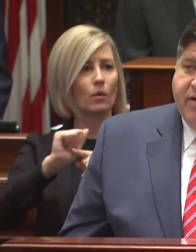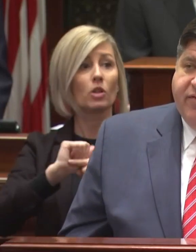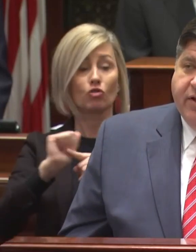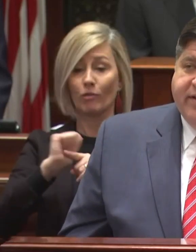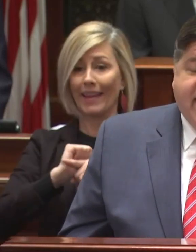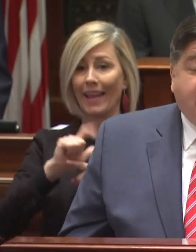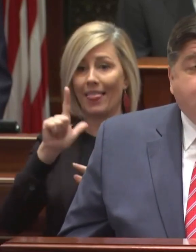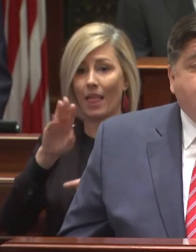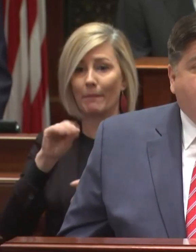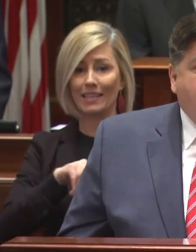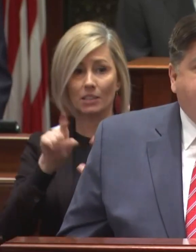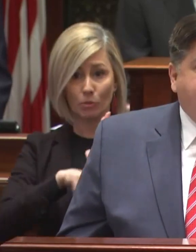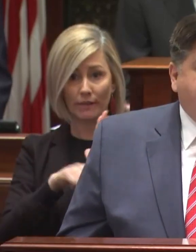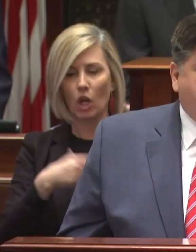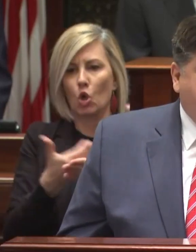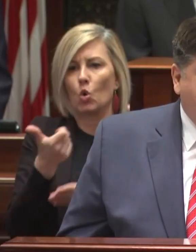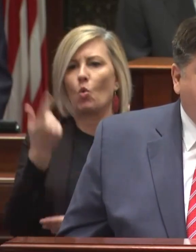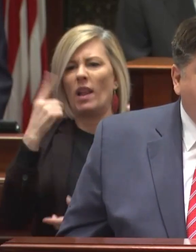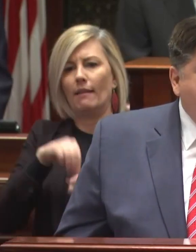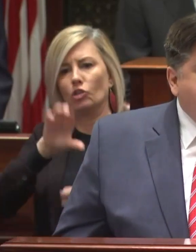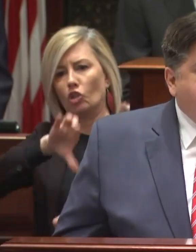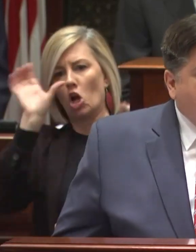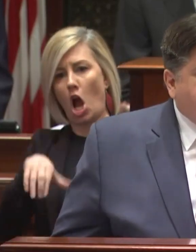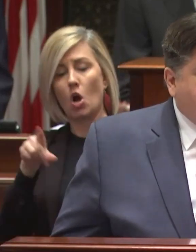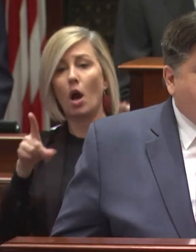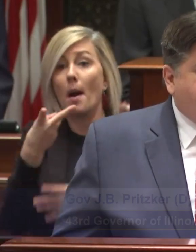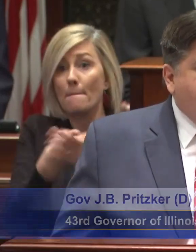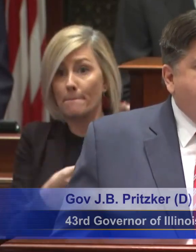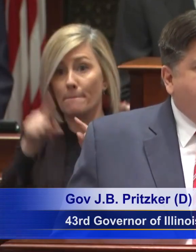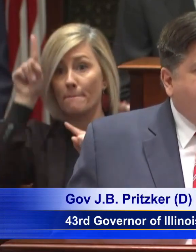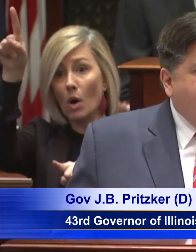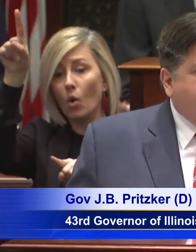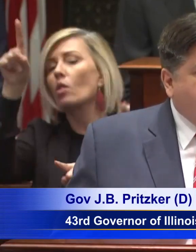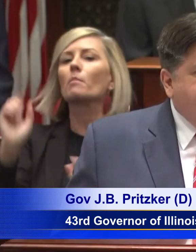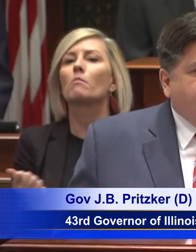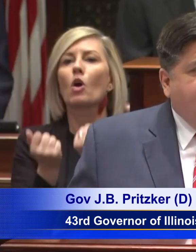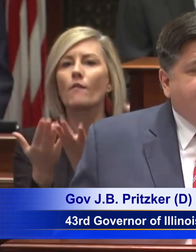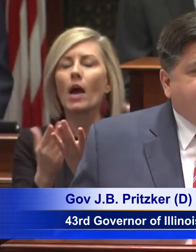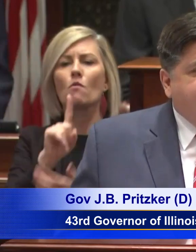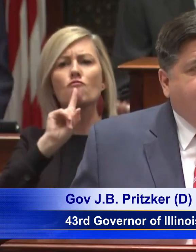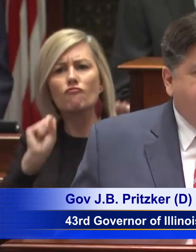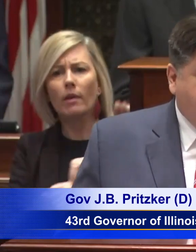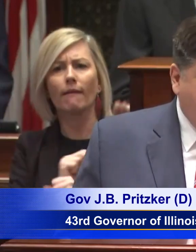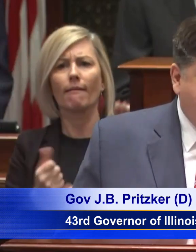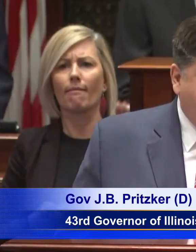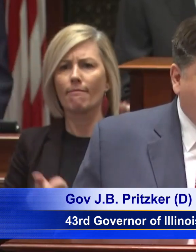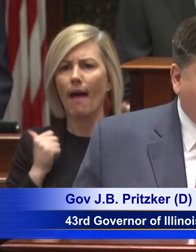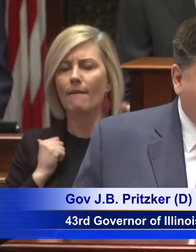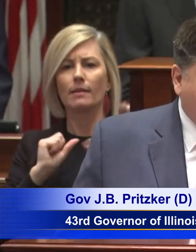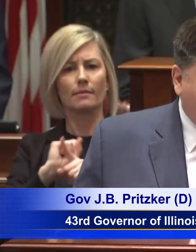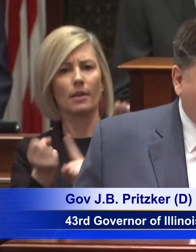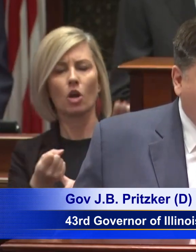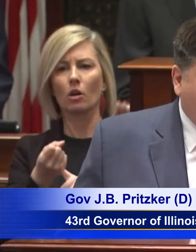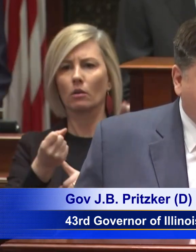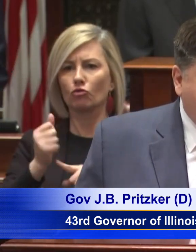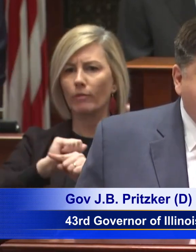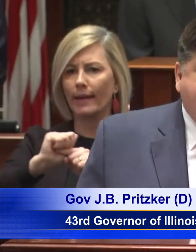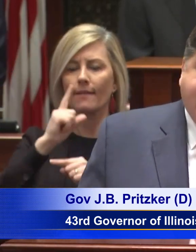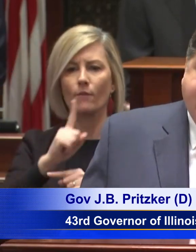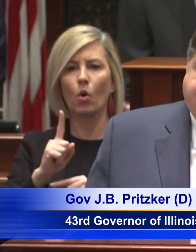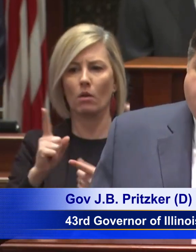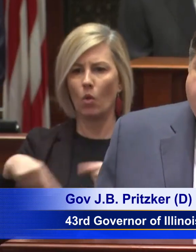in Springfield and a newer one in Chicago, both of which provide real-life scenario training for frontline